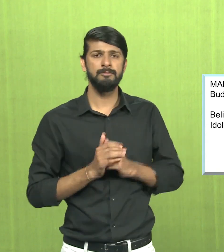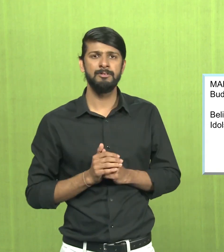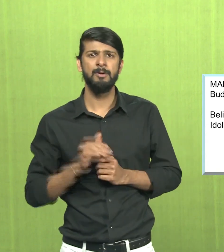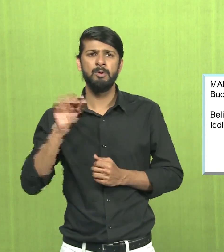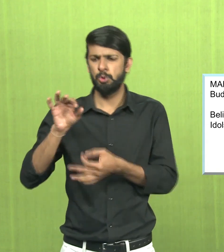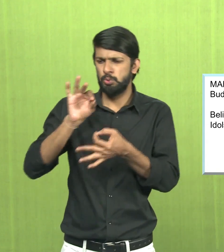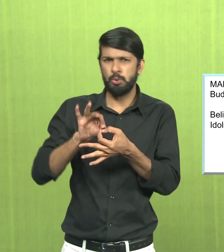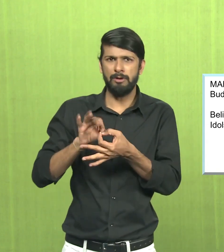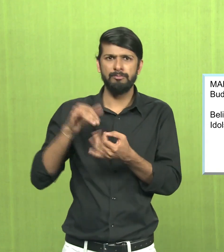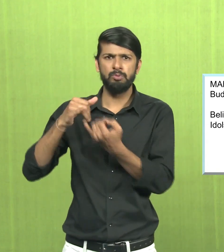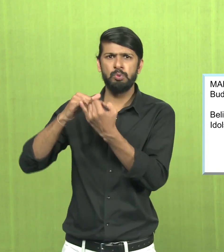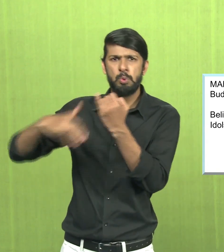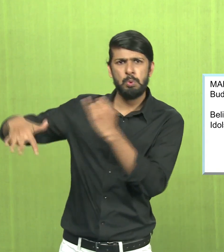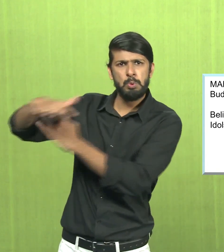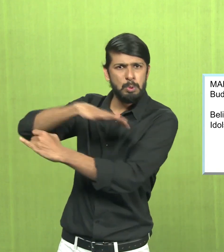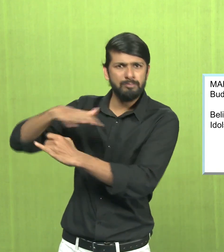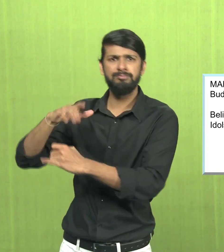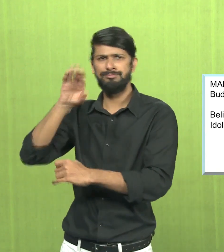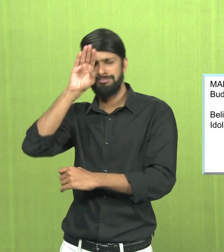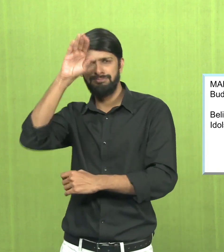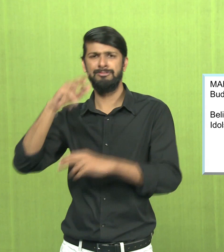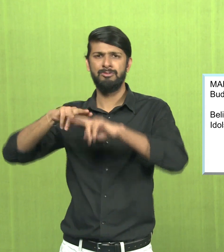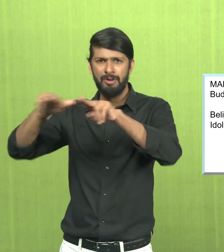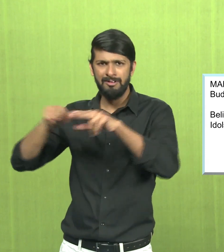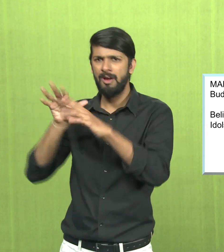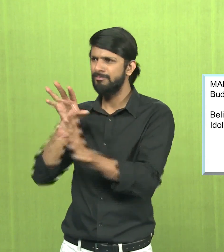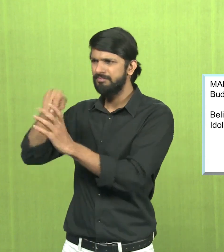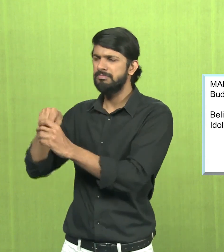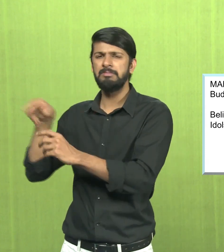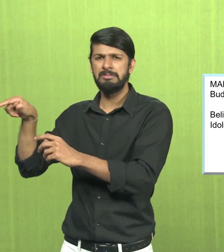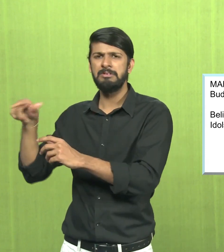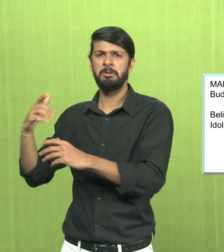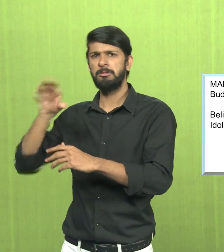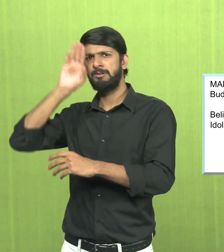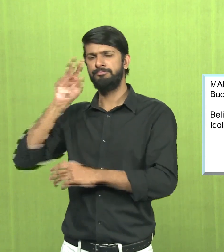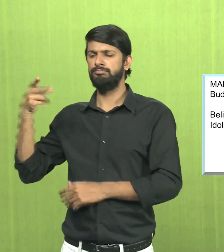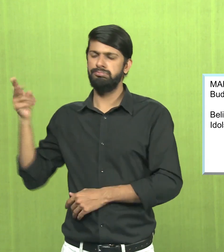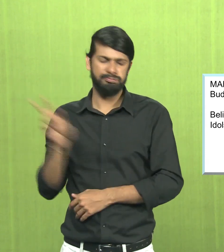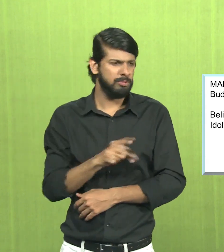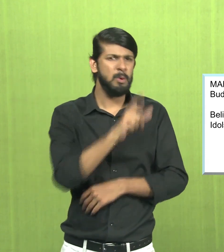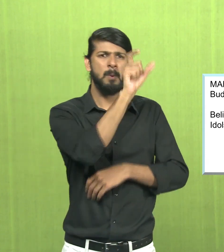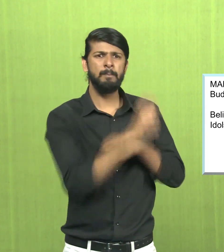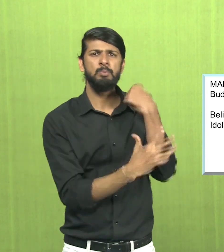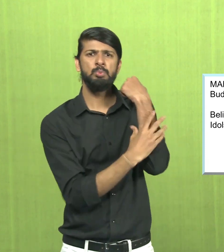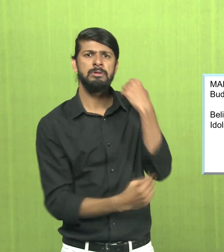The third point here is that the believers of this sect worship